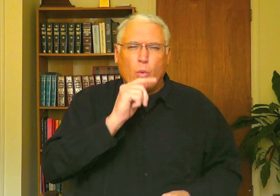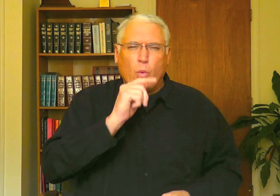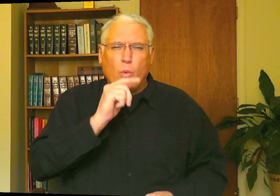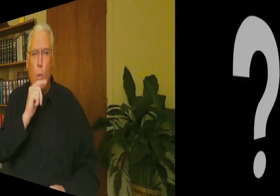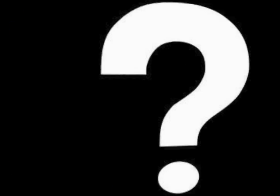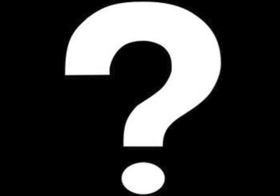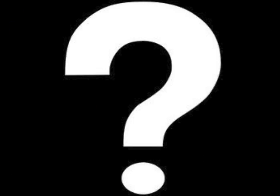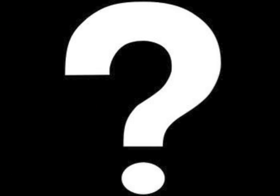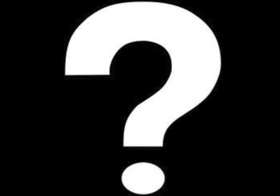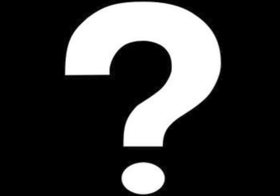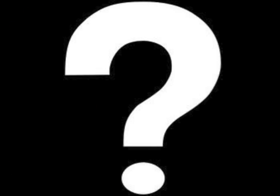Antichrist? Who is this?